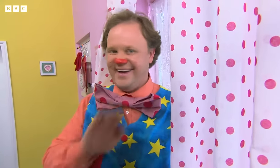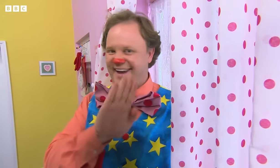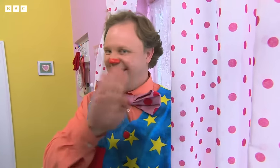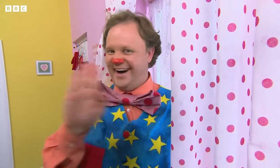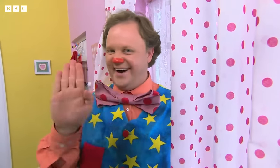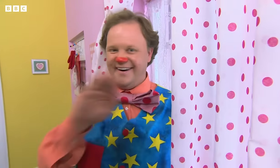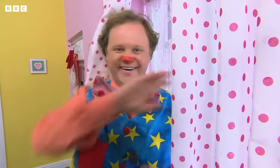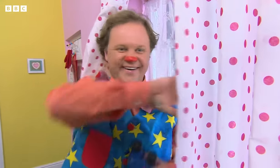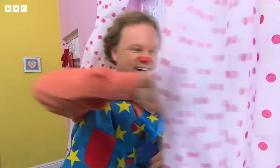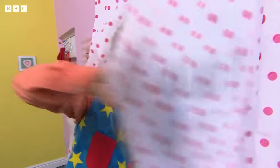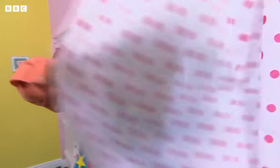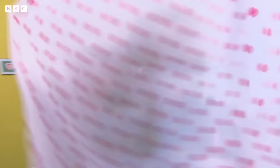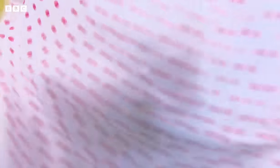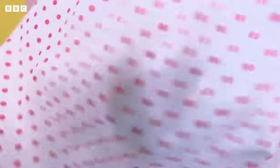No!